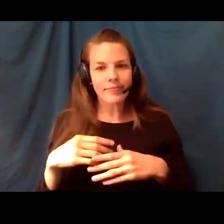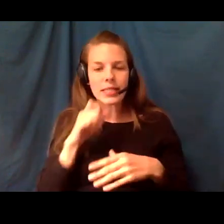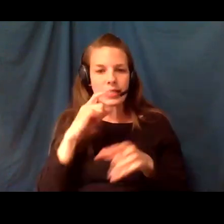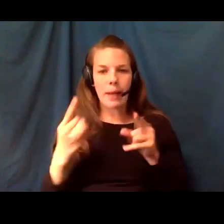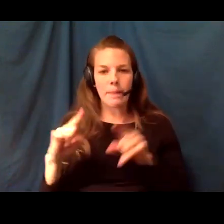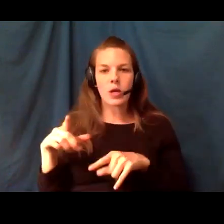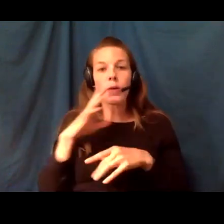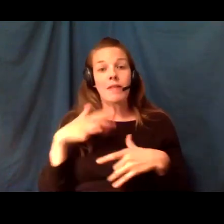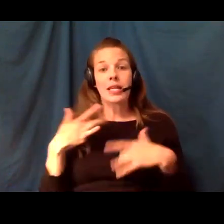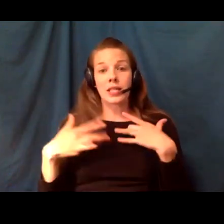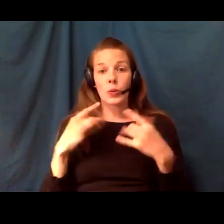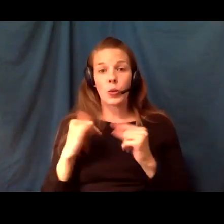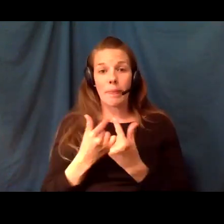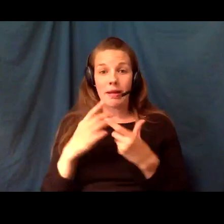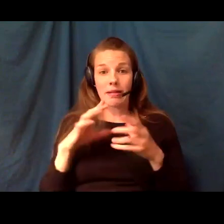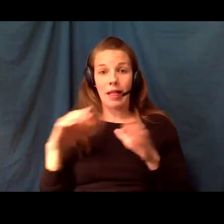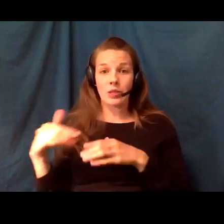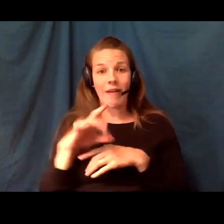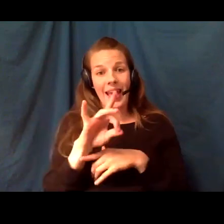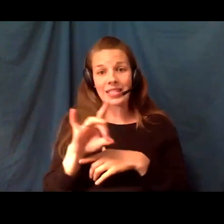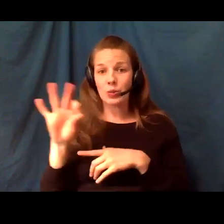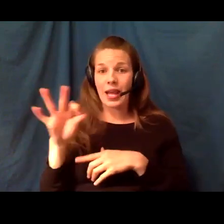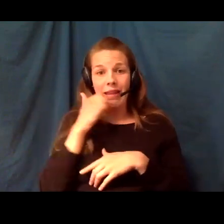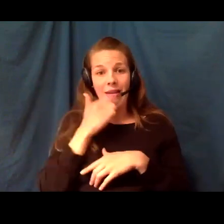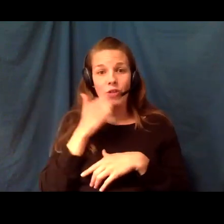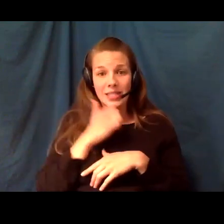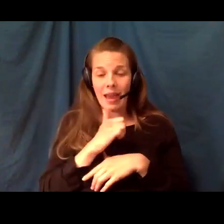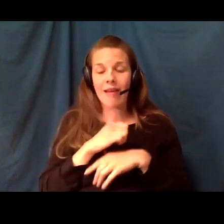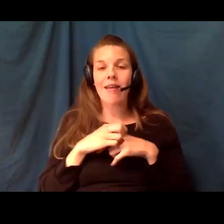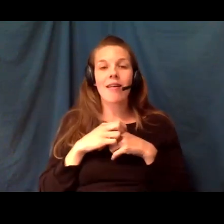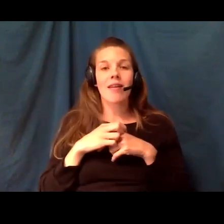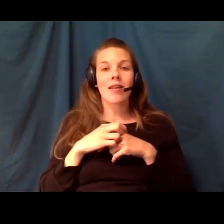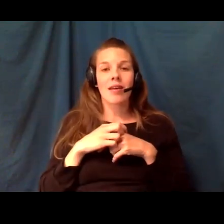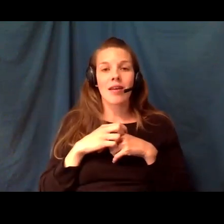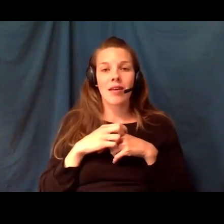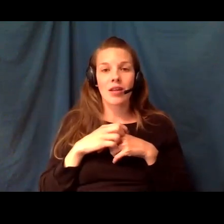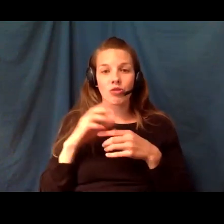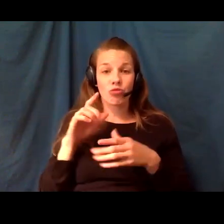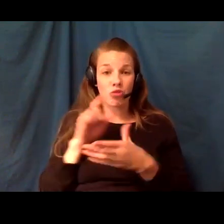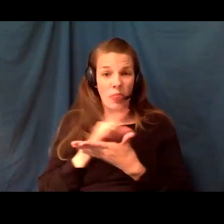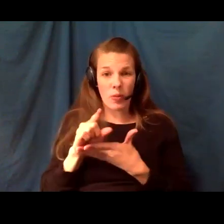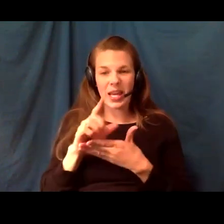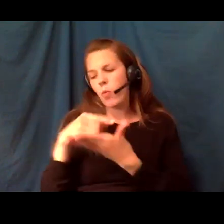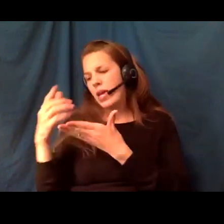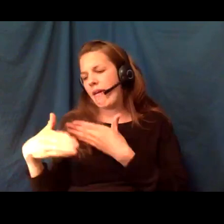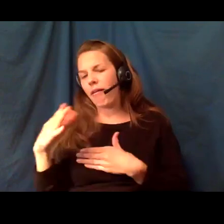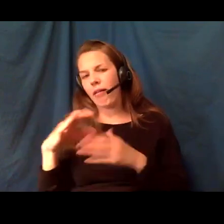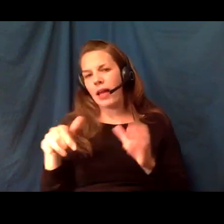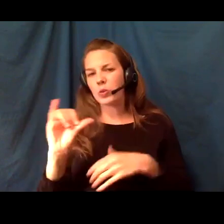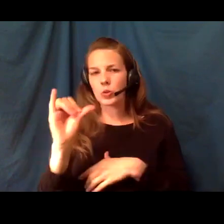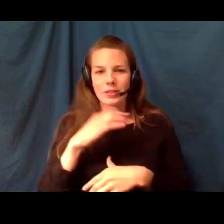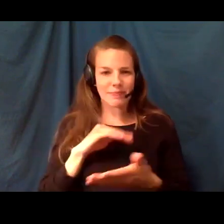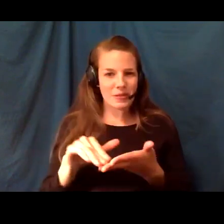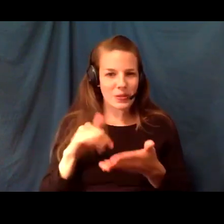classes. We have 8 to 9 classes a day during the week and are also offering some weekend classes. Excuse me.